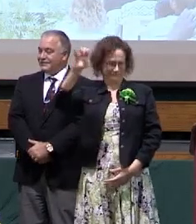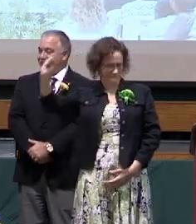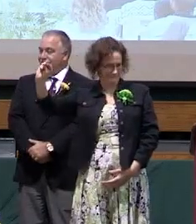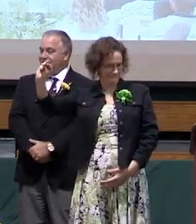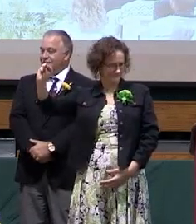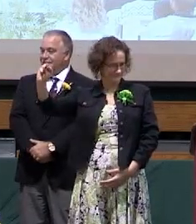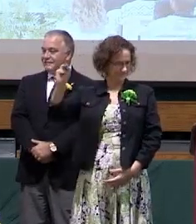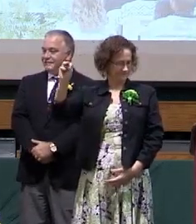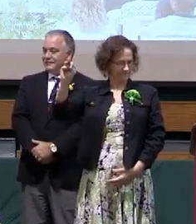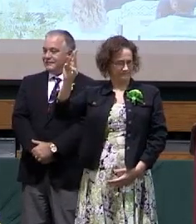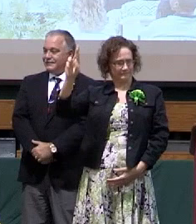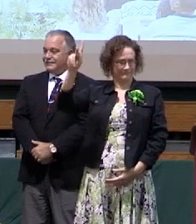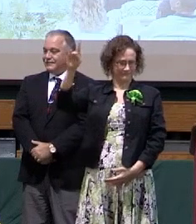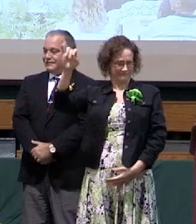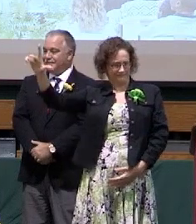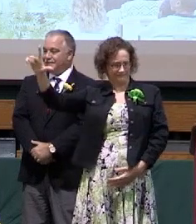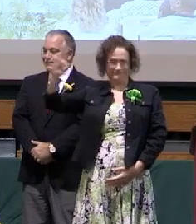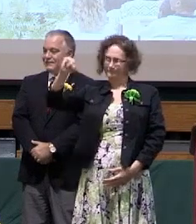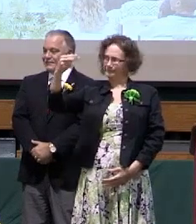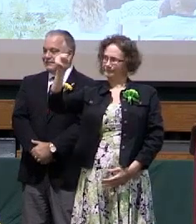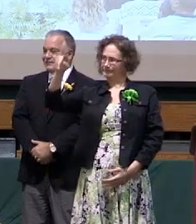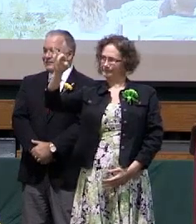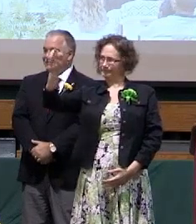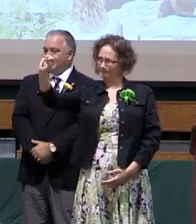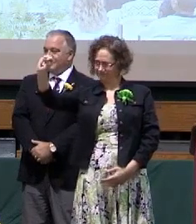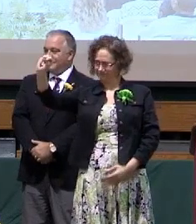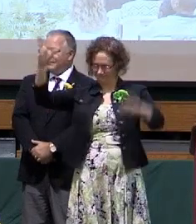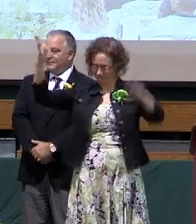Rakim Markel Johnson.